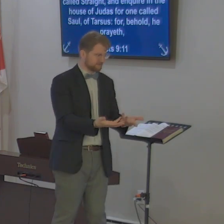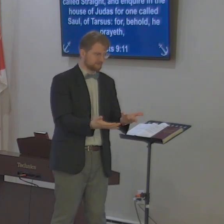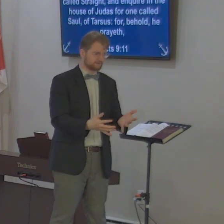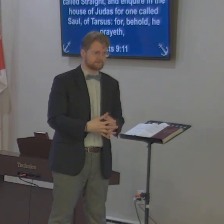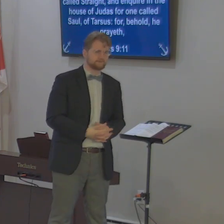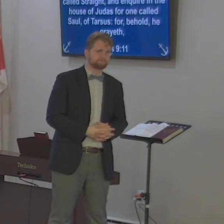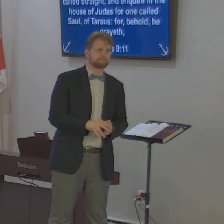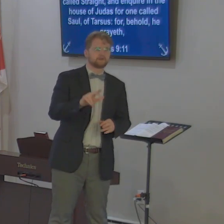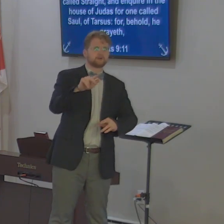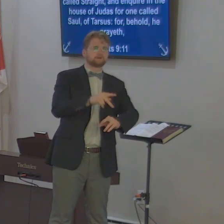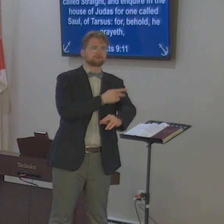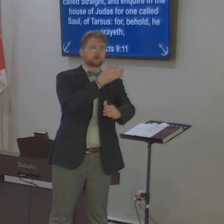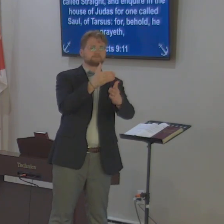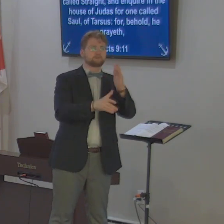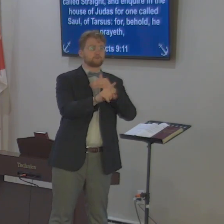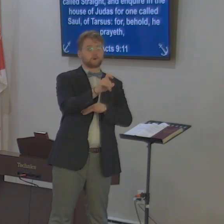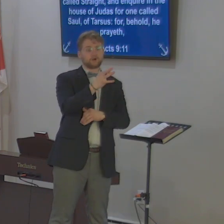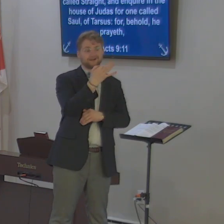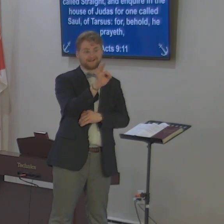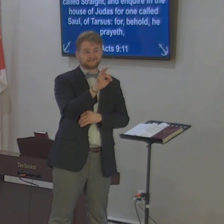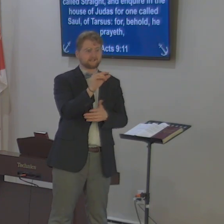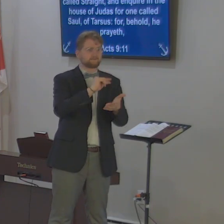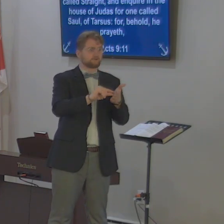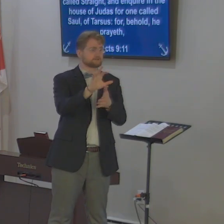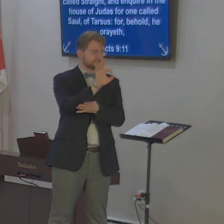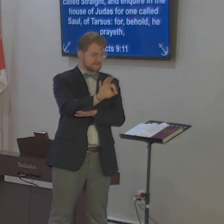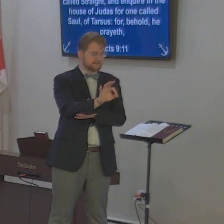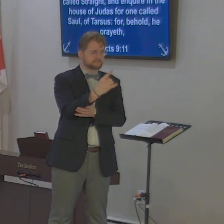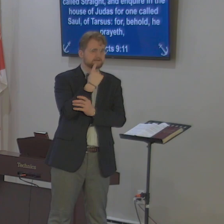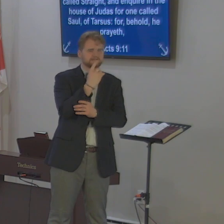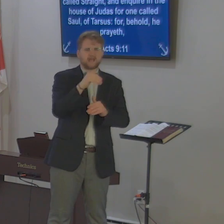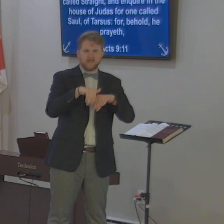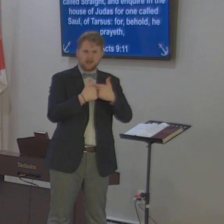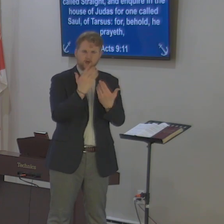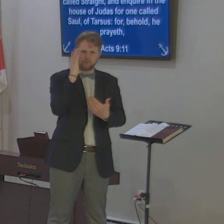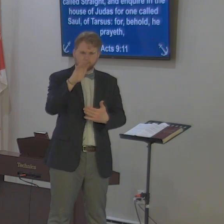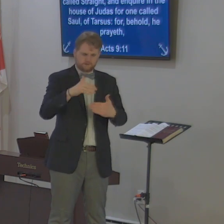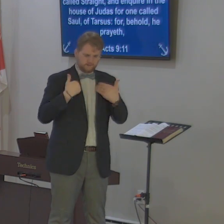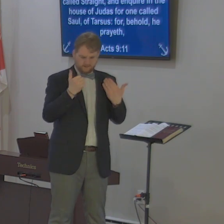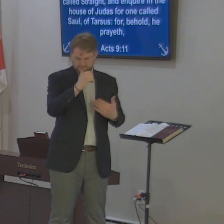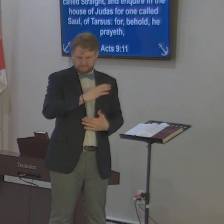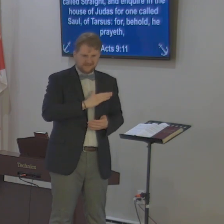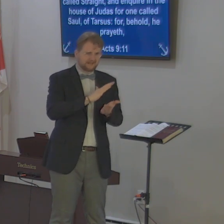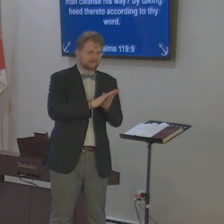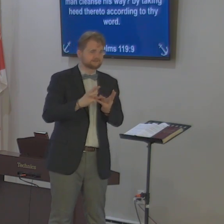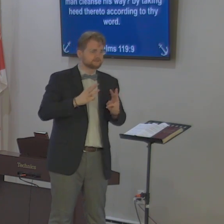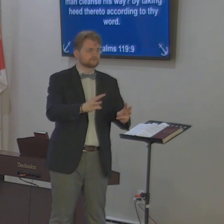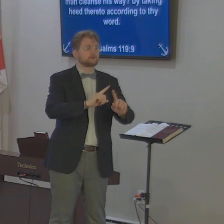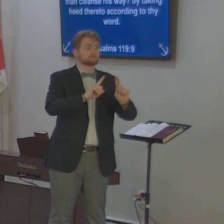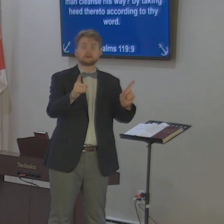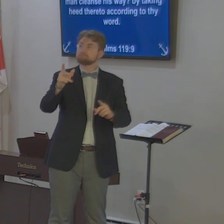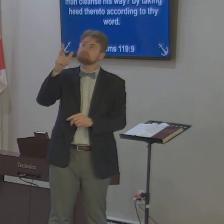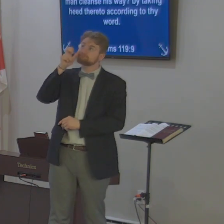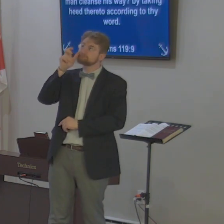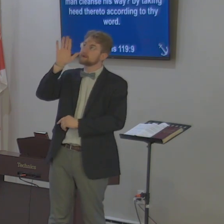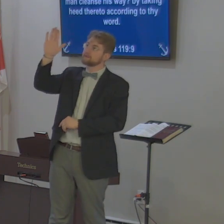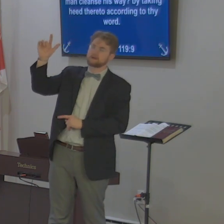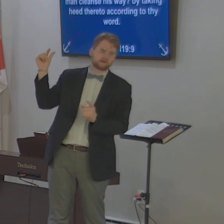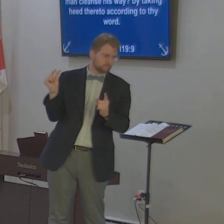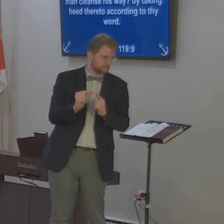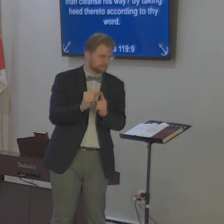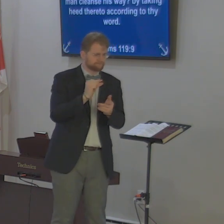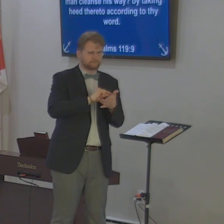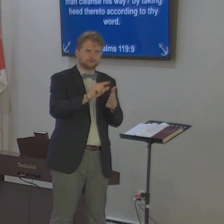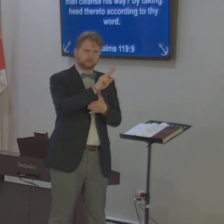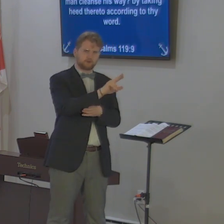In Psalm 119:9, you'll find, wherewithal shall a young man cleanse his way? By taking heed thereto according to thy word. In verses